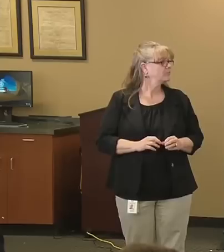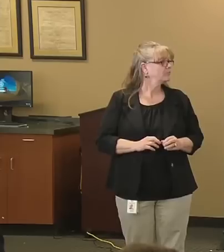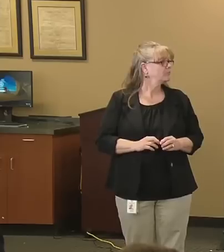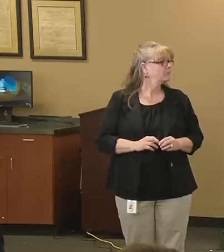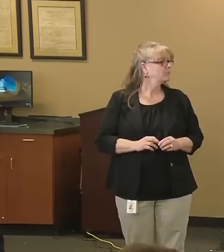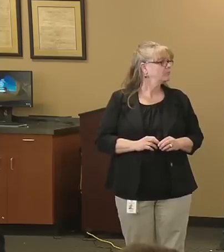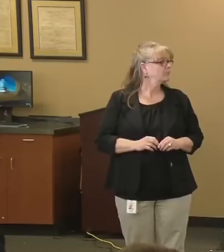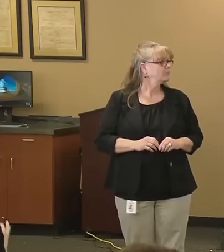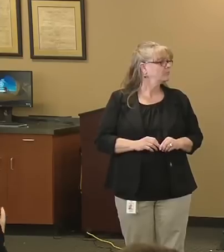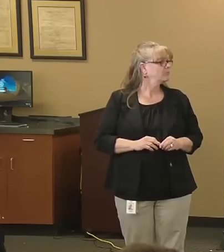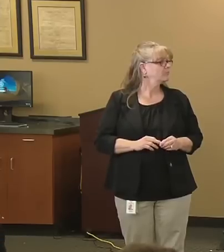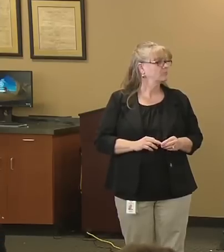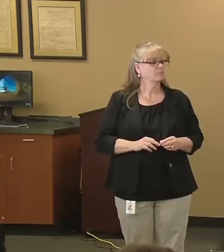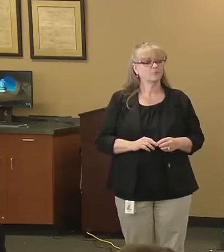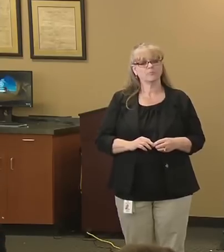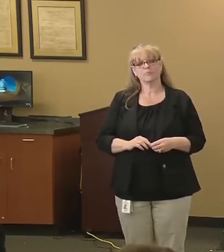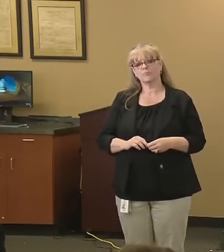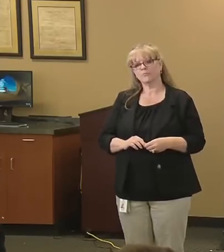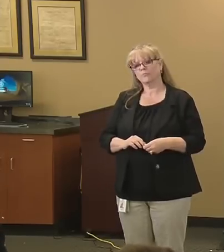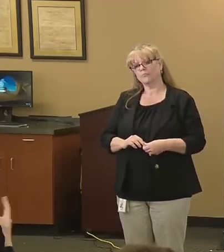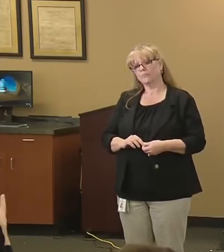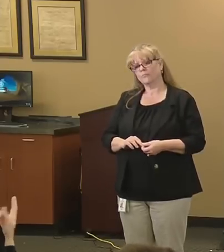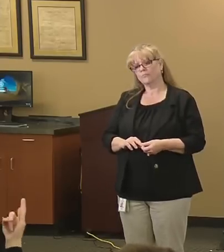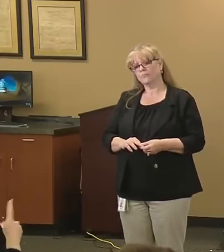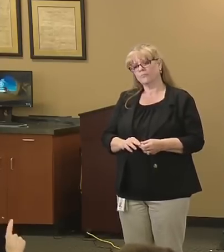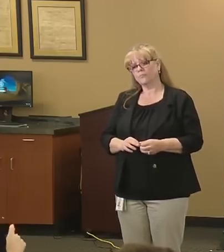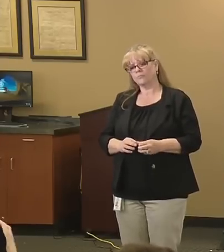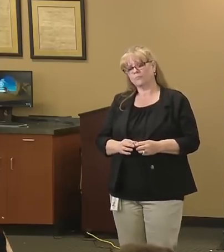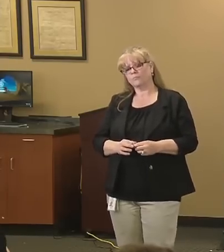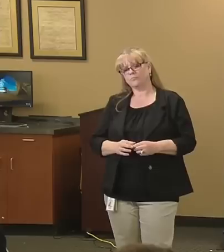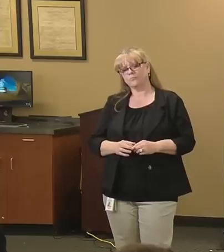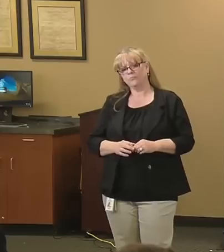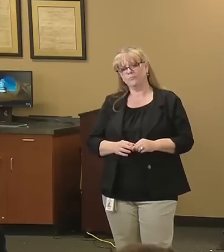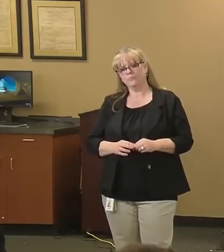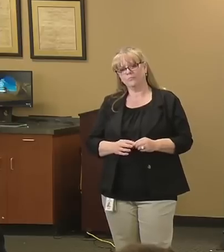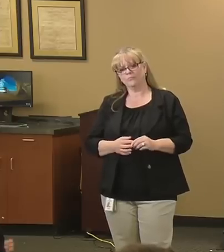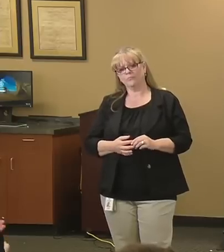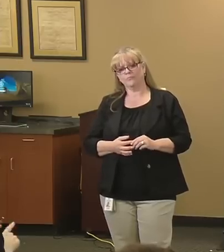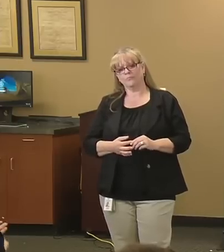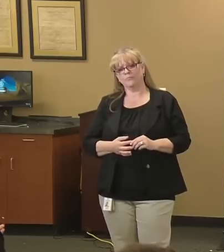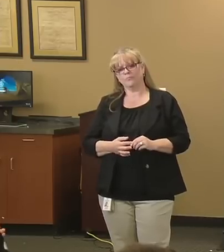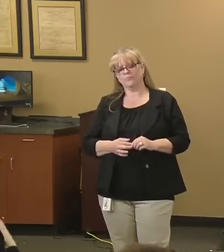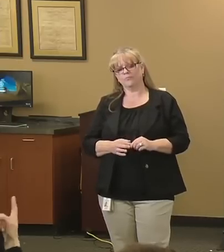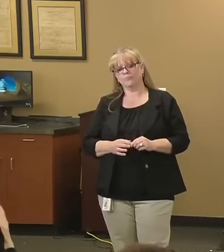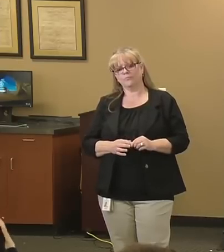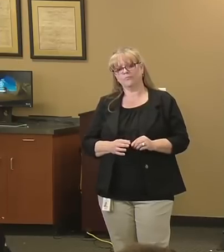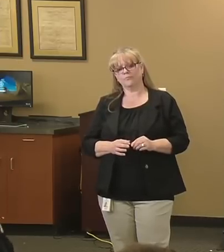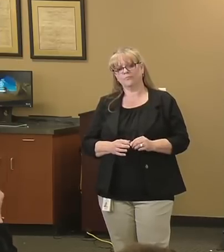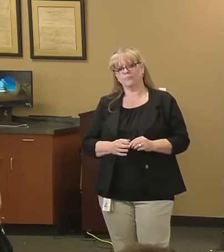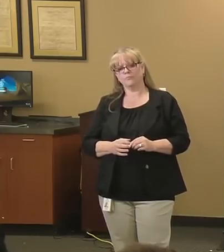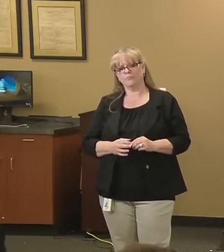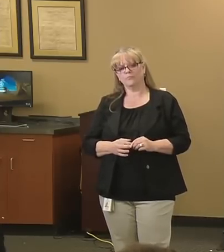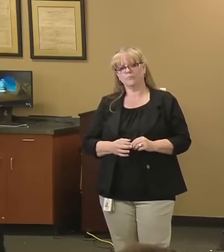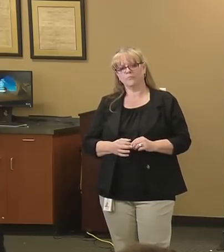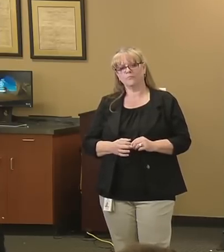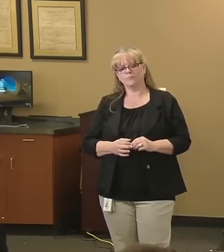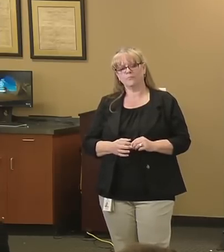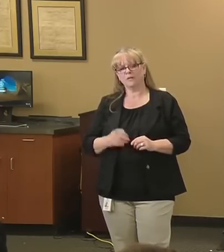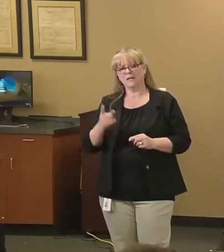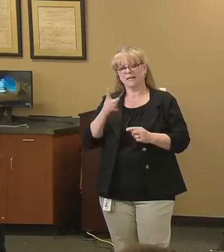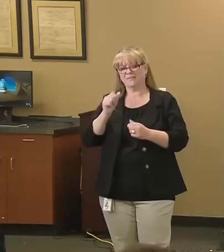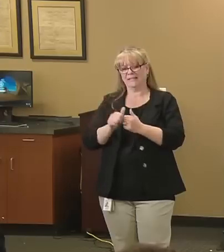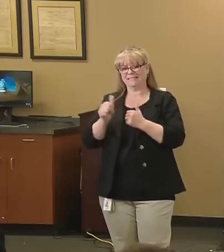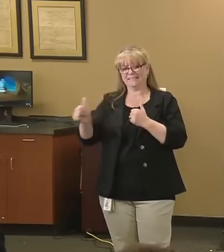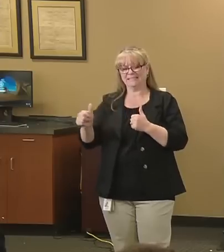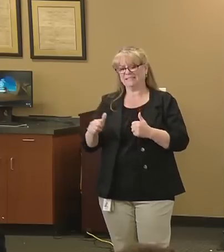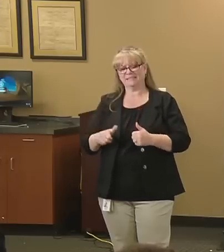is kind of taking it off, and then we're all sharing. That reduces staff, that reduces the number of people in the room here. And where we are right now, usually